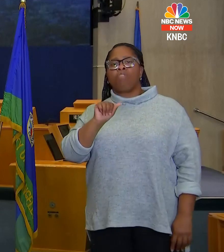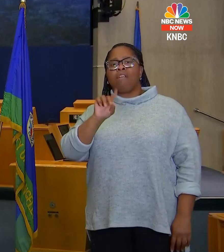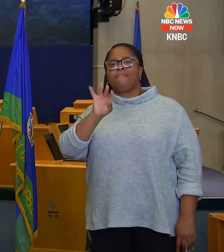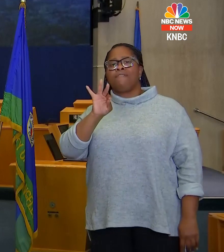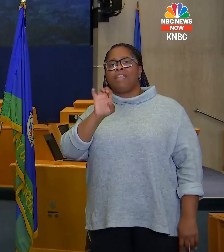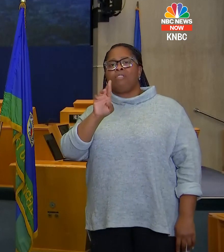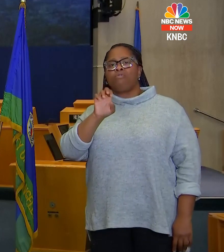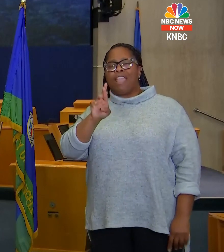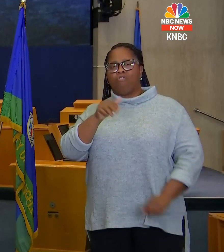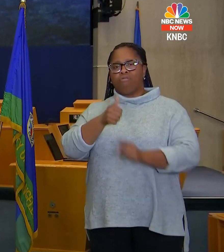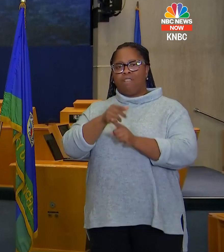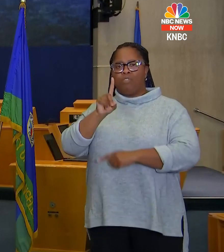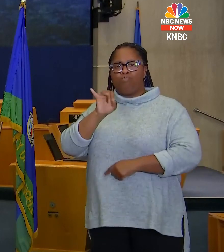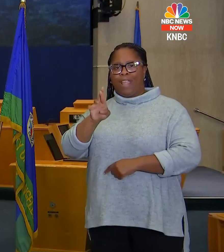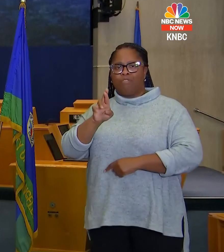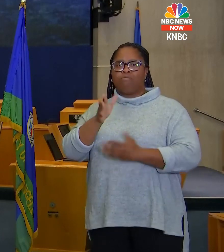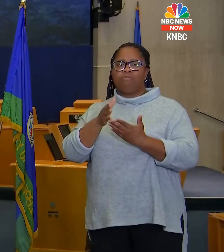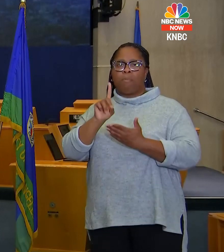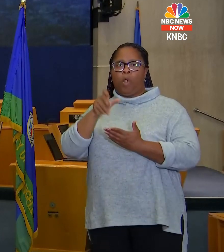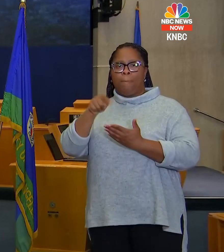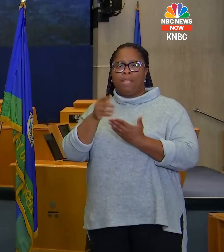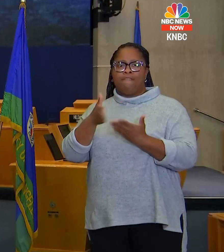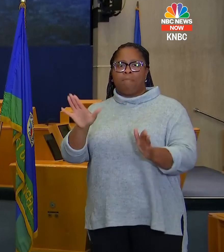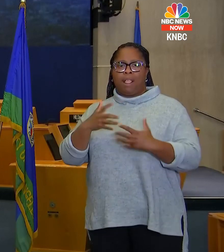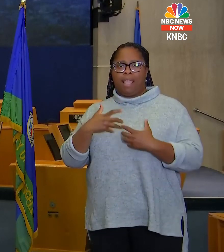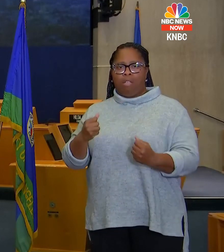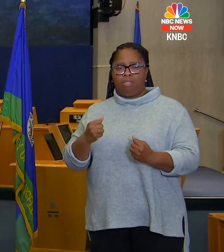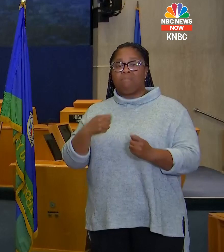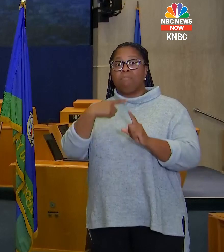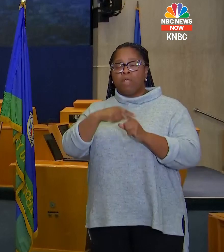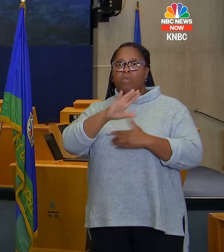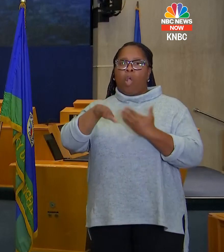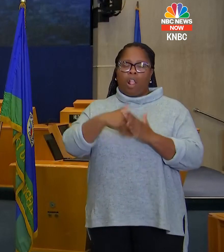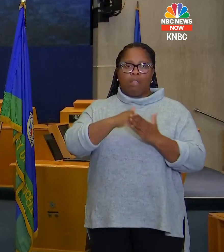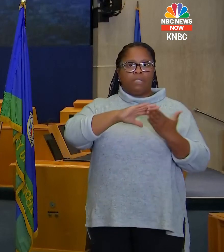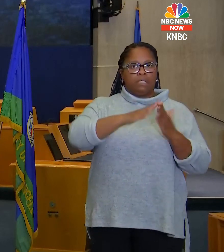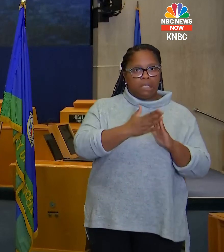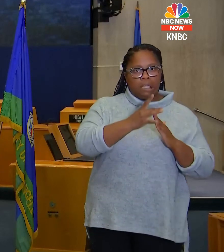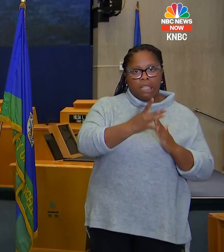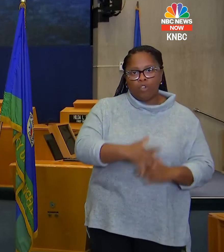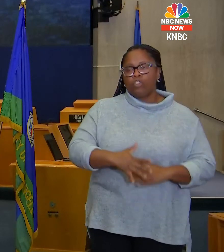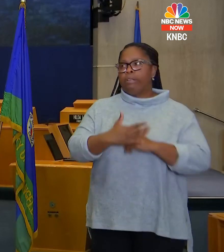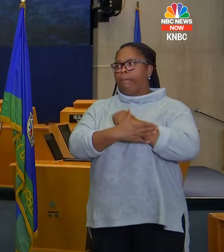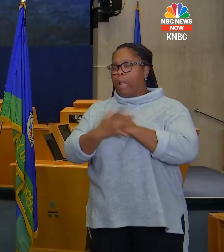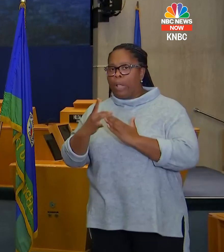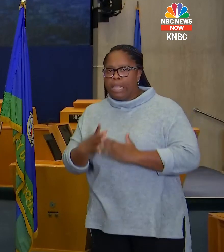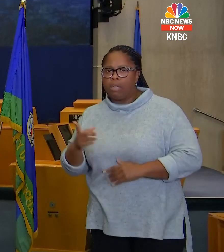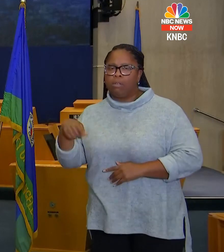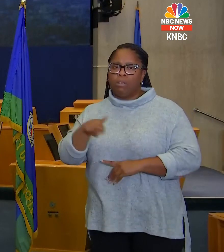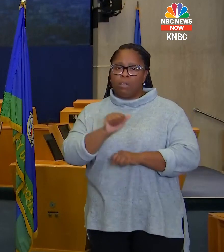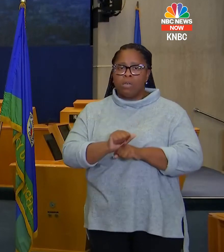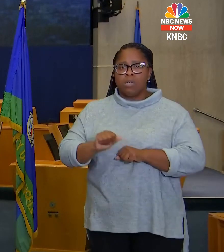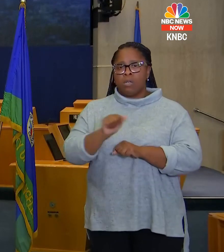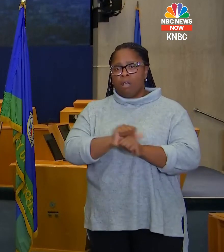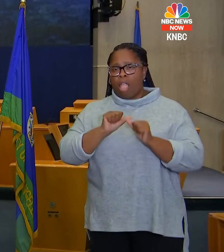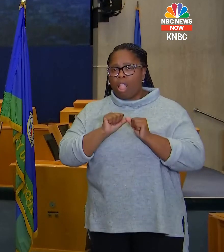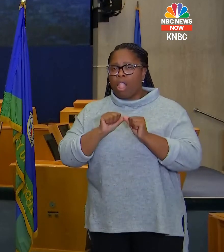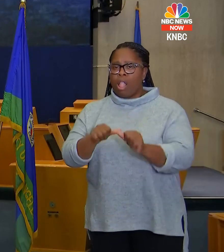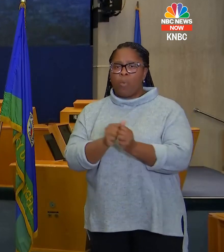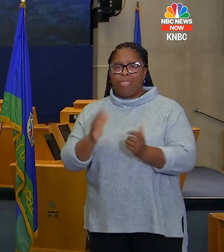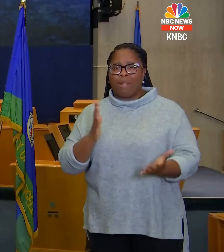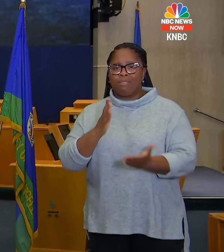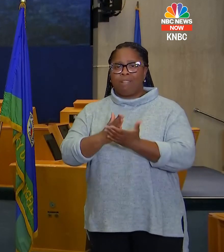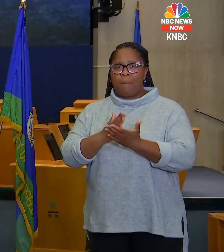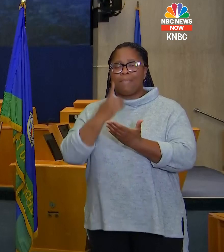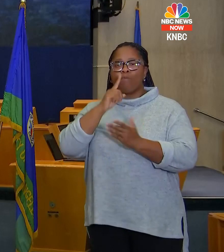of the Department of Public Health, and all of the city and county leaders who have been working nonstop to respond to this